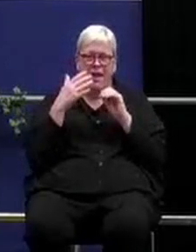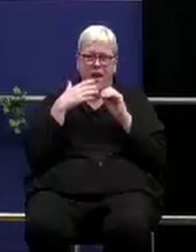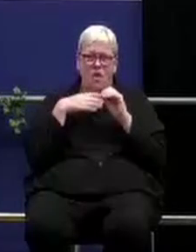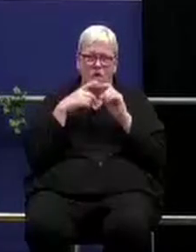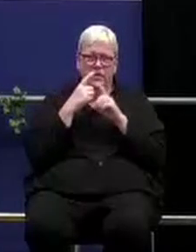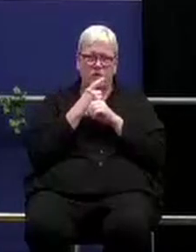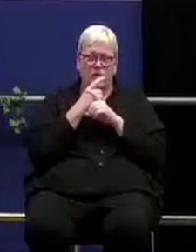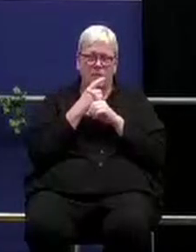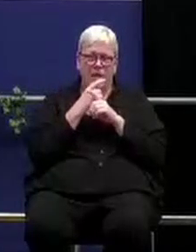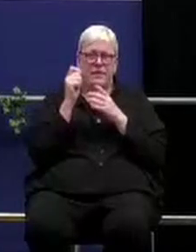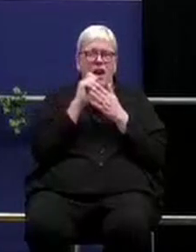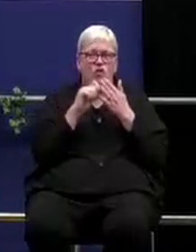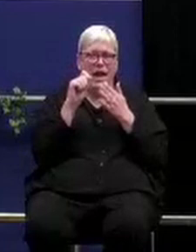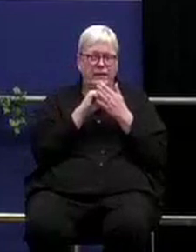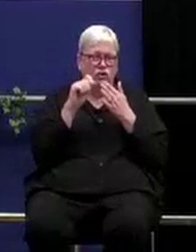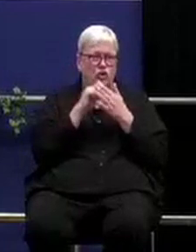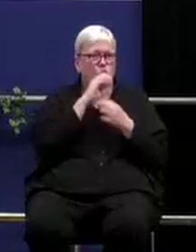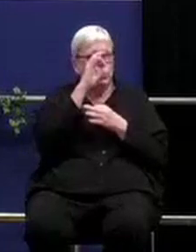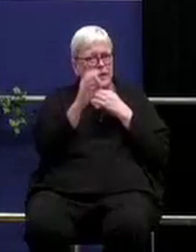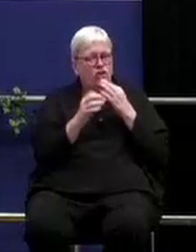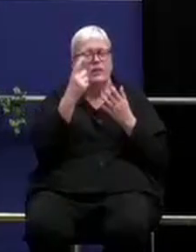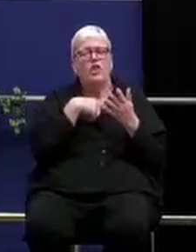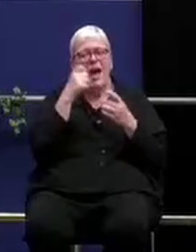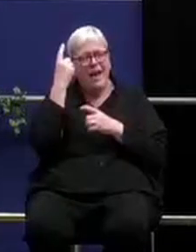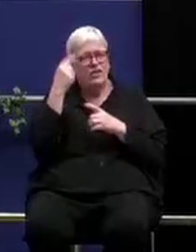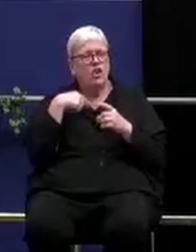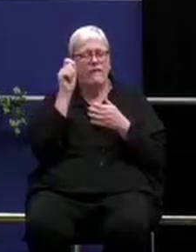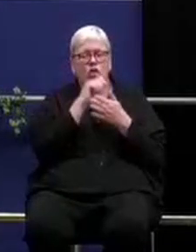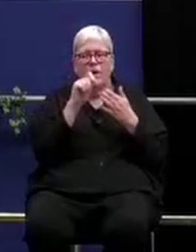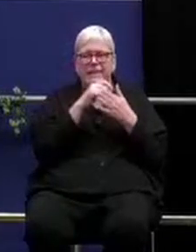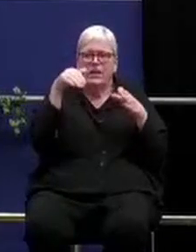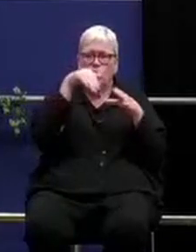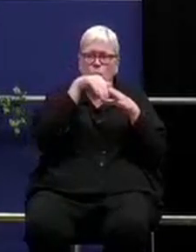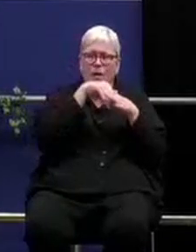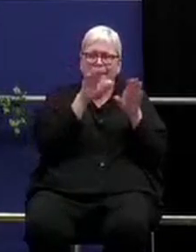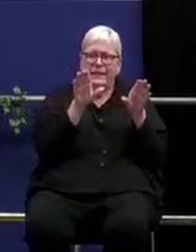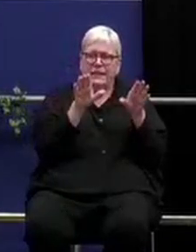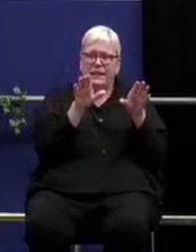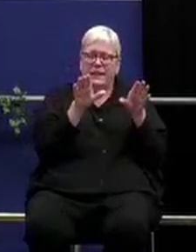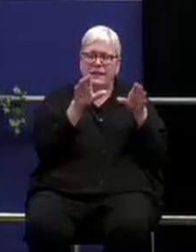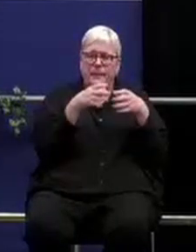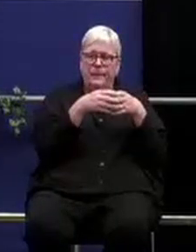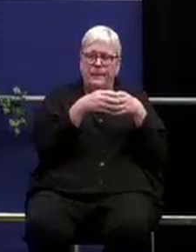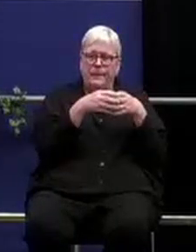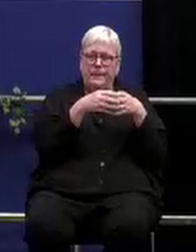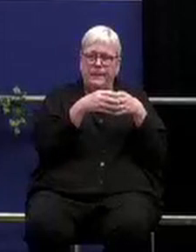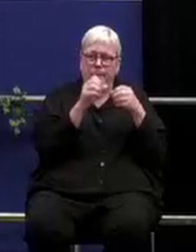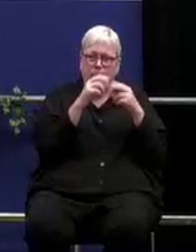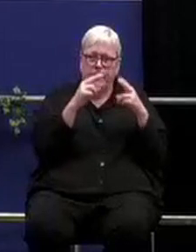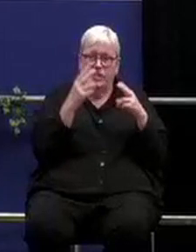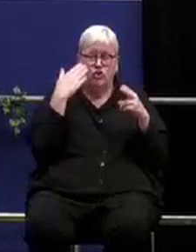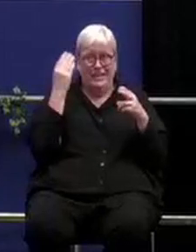a slightly writerly question about this idea of writing within a closed universe. I haven't read the novel, I've just bought it, but